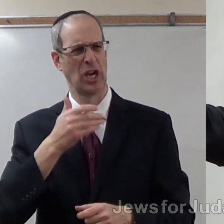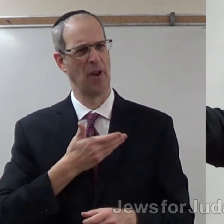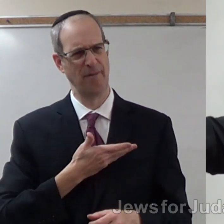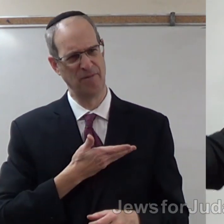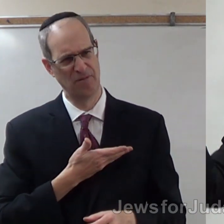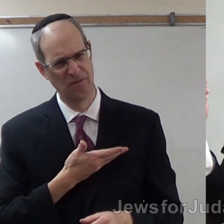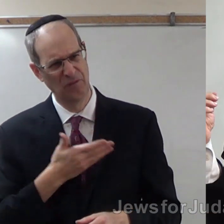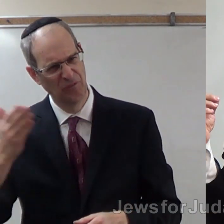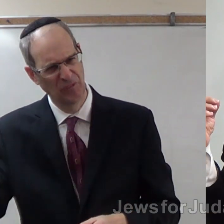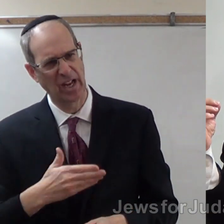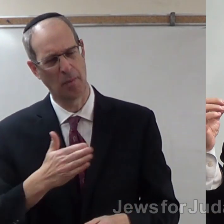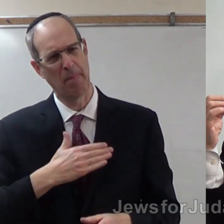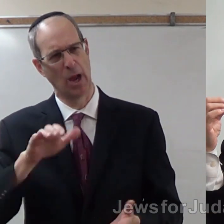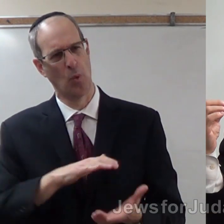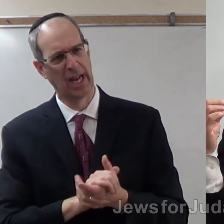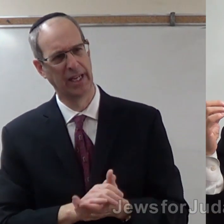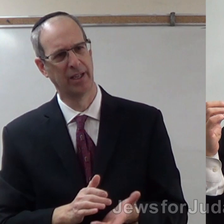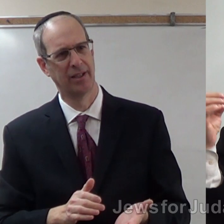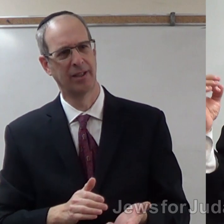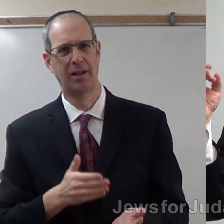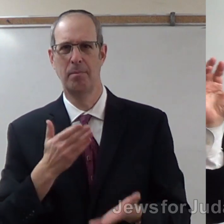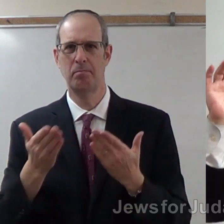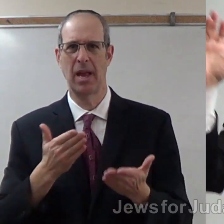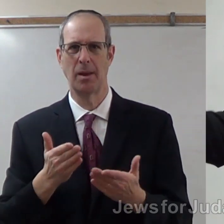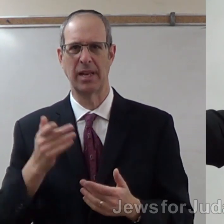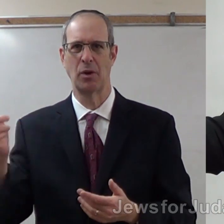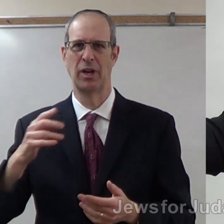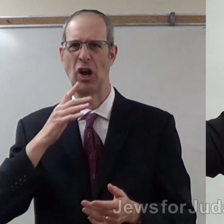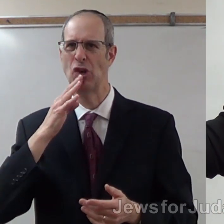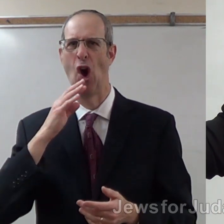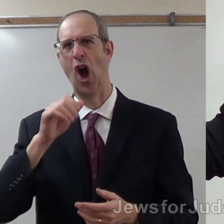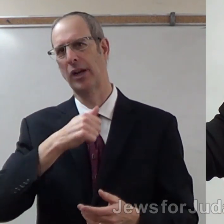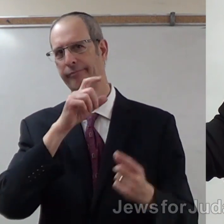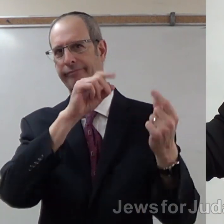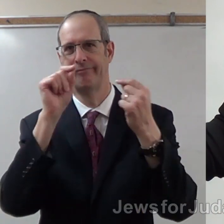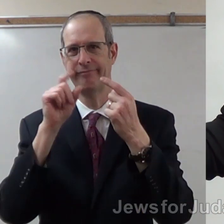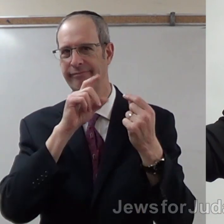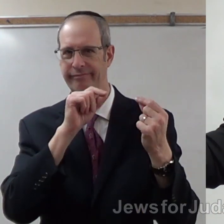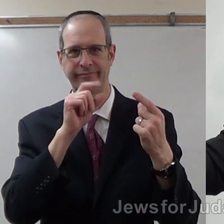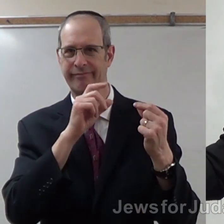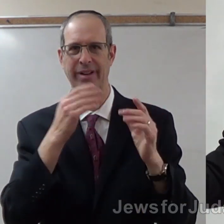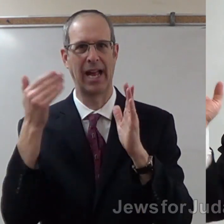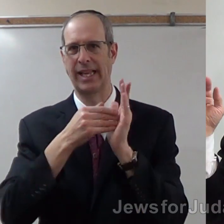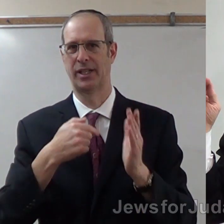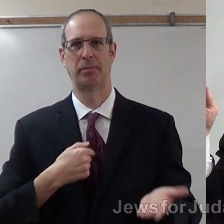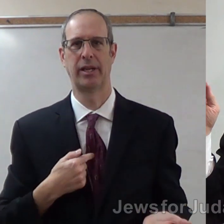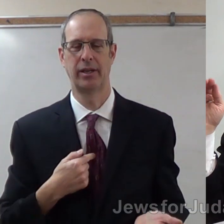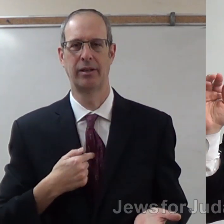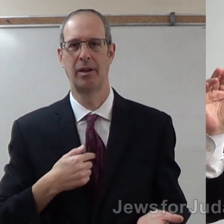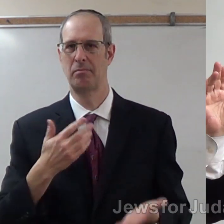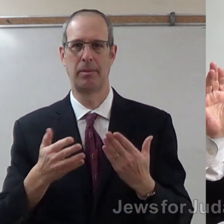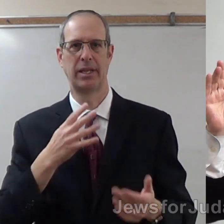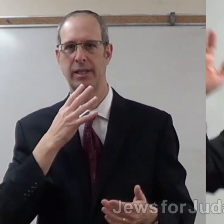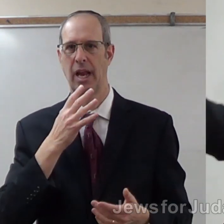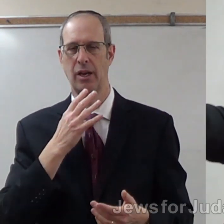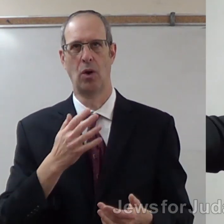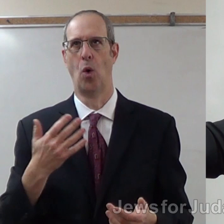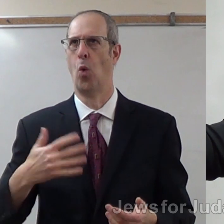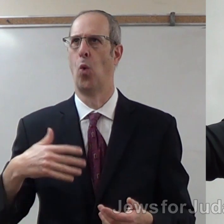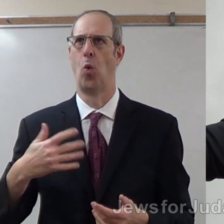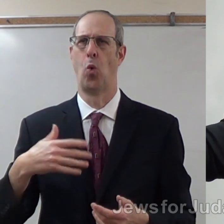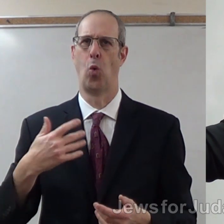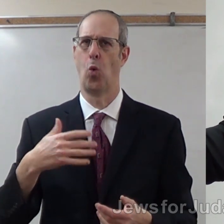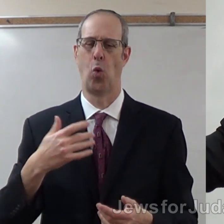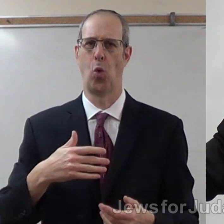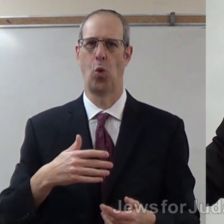wedding. Right? He could have started talking to other people about me. He could have started saying, oh,